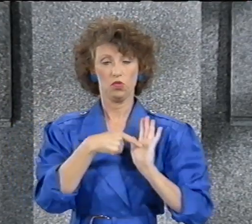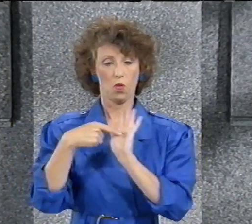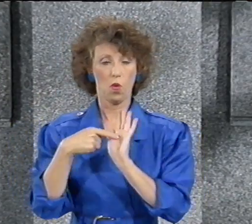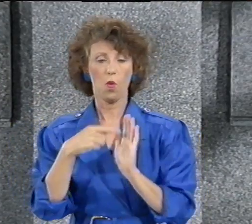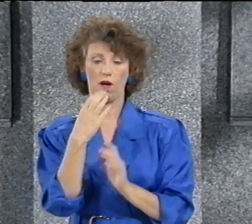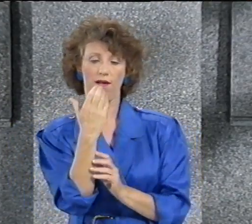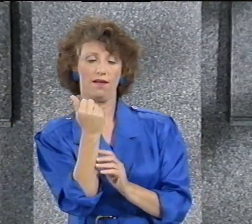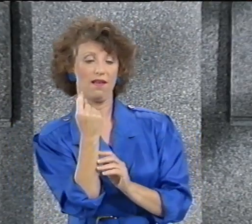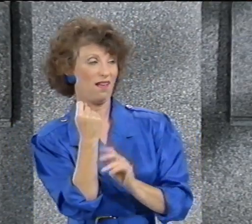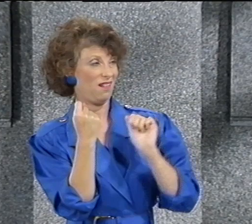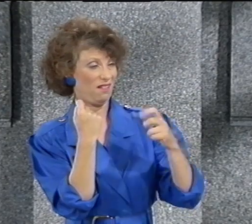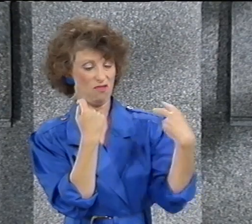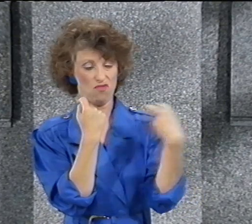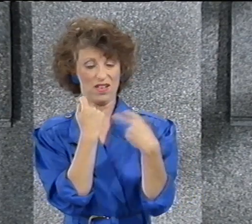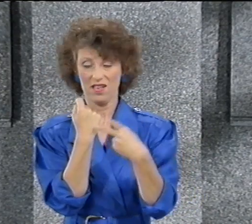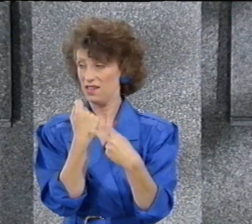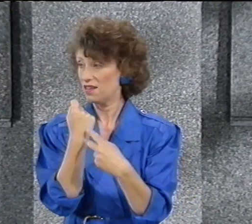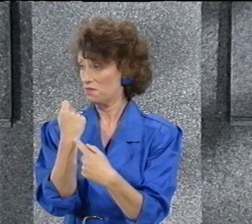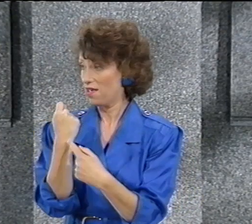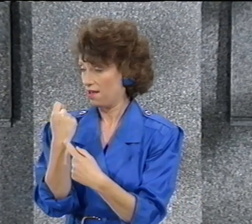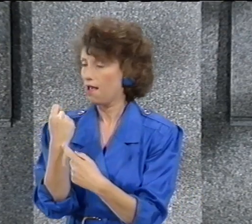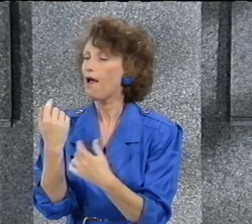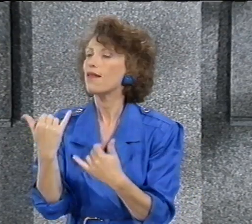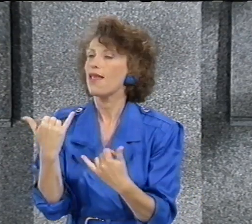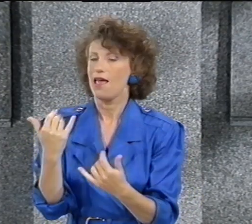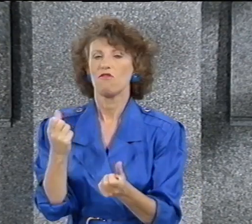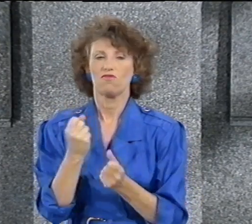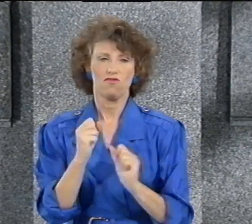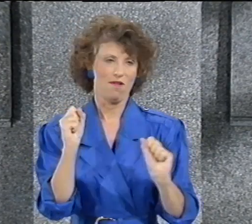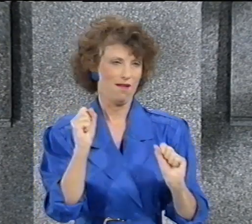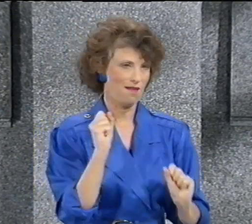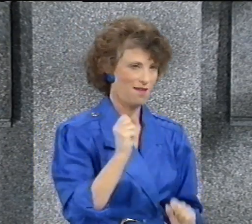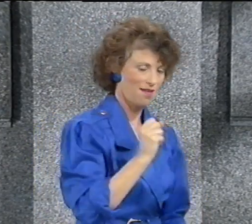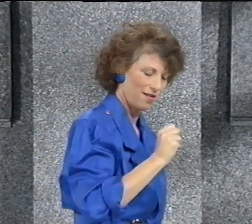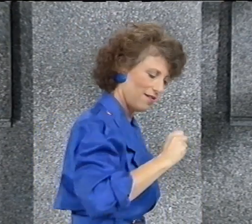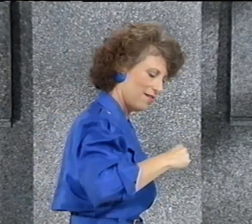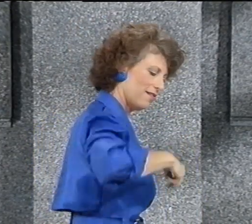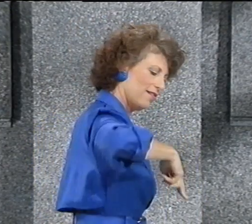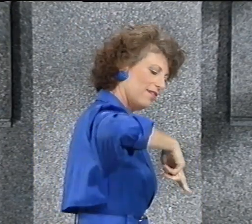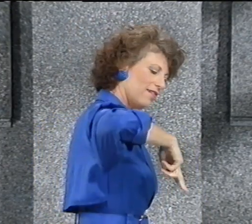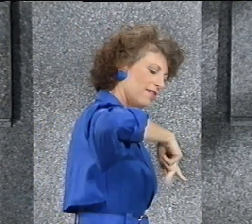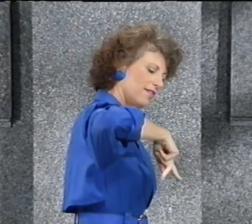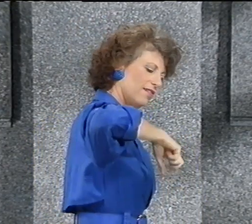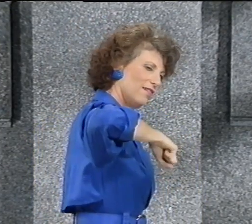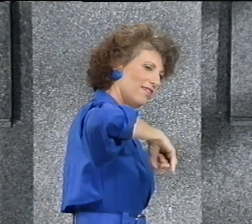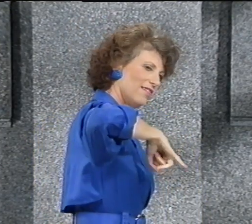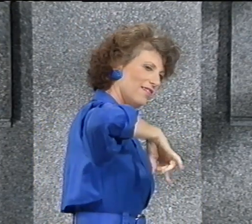Remember earlier I talked about the fact that you could read fingerspelling from the back of the hand? Well, try this.